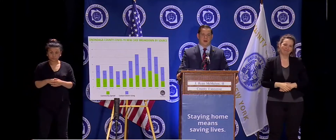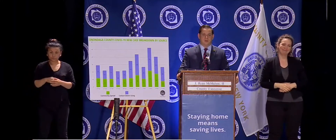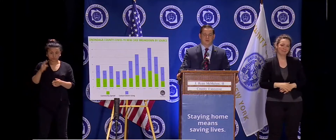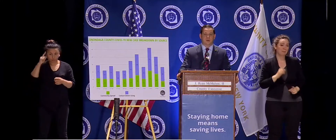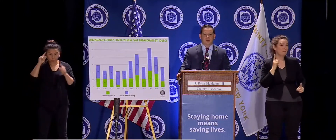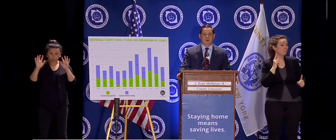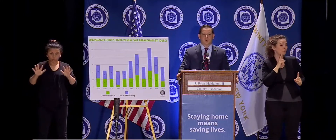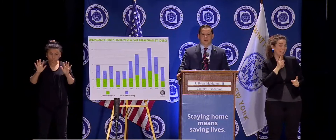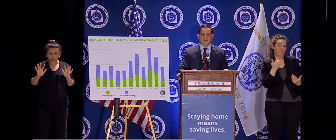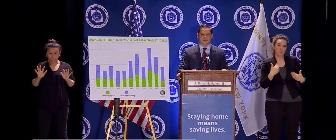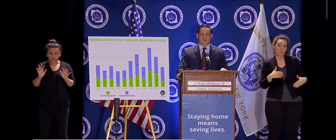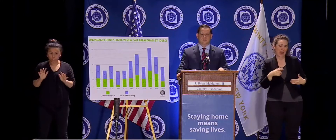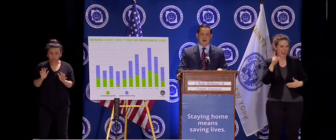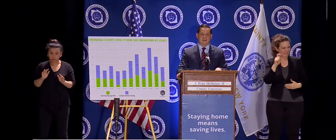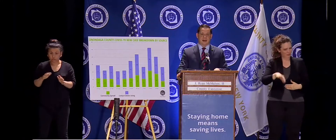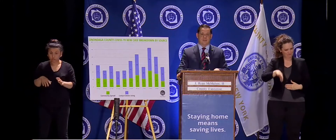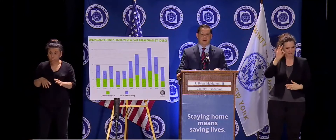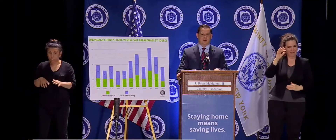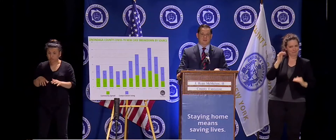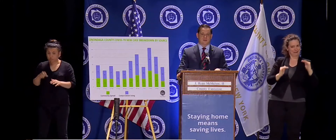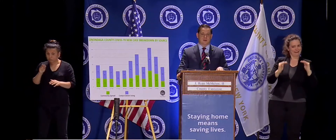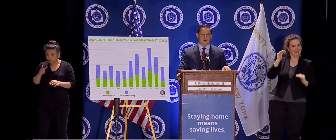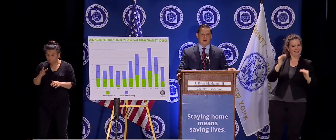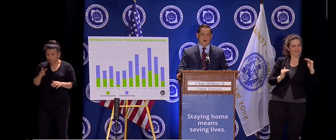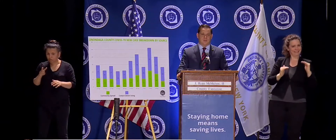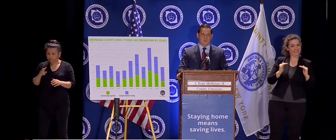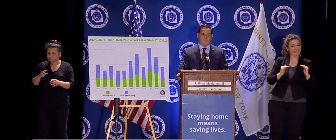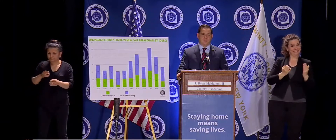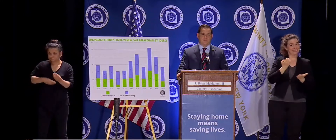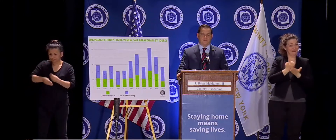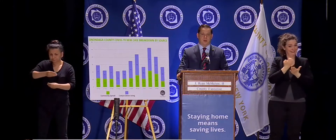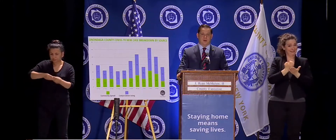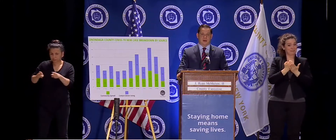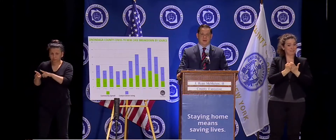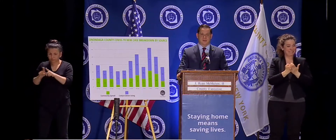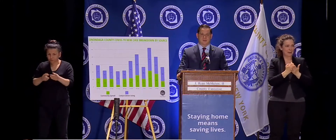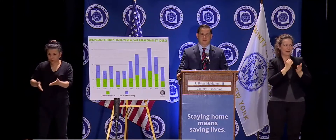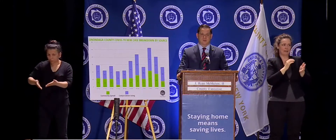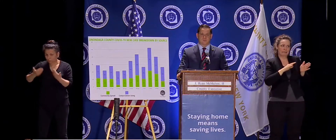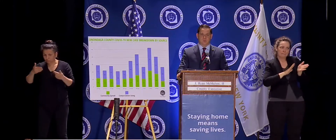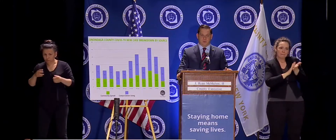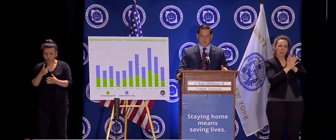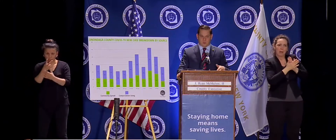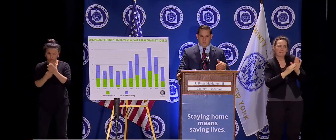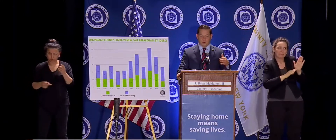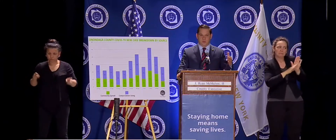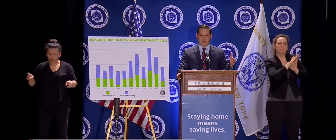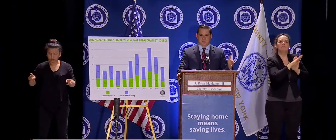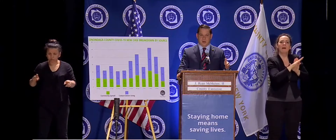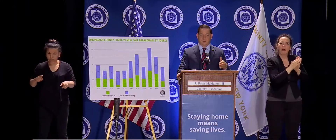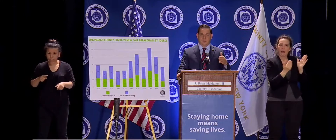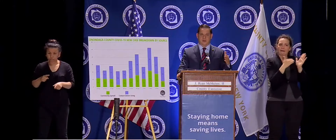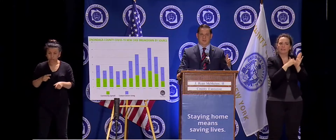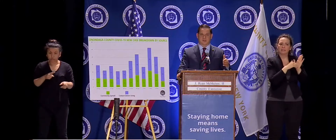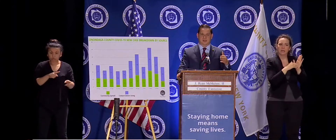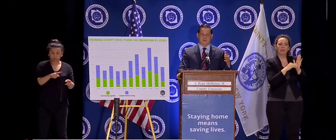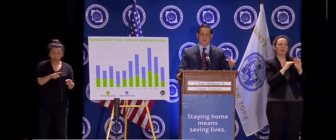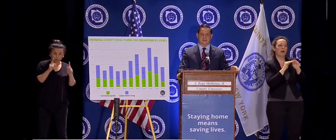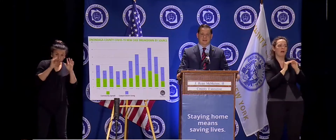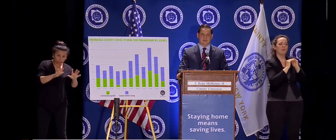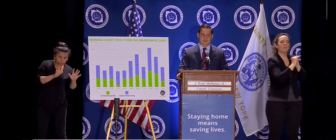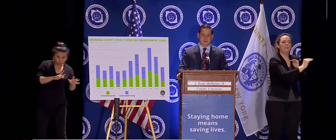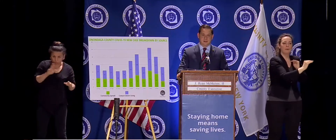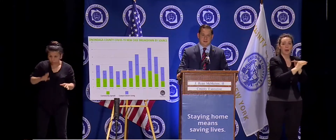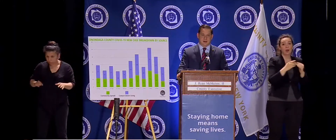public health. We'll continue to find that balance, but part of that is moving forward, loosening up regulations that